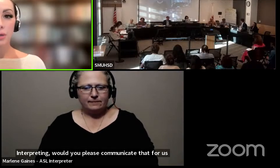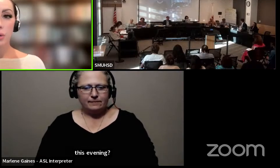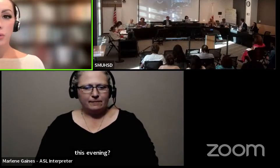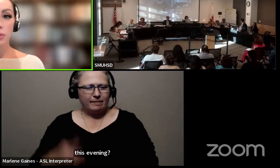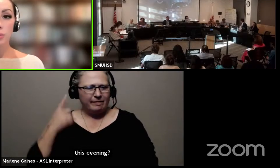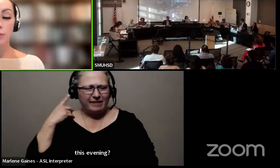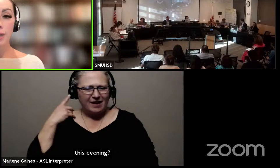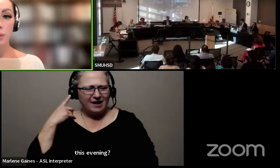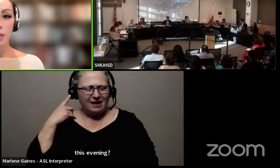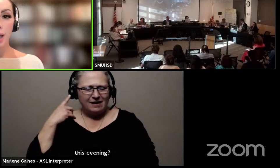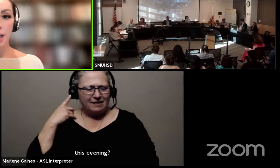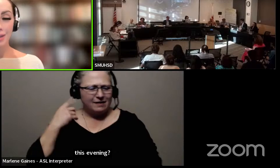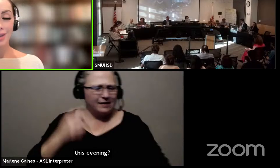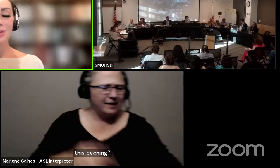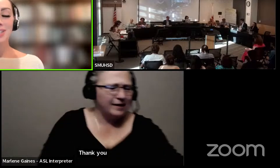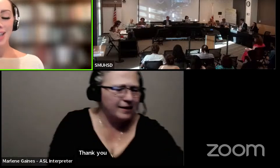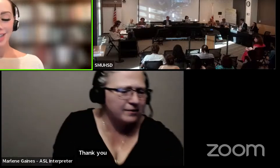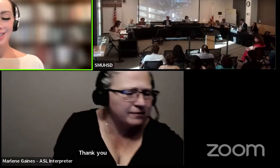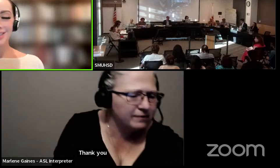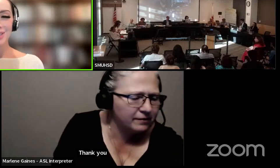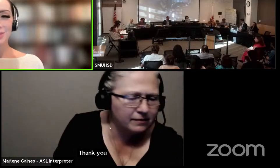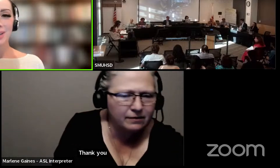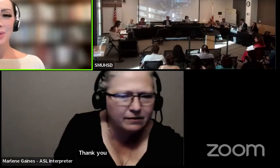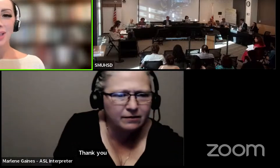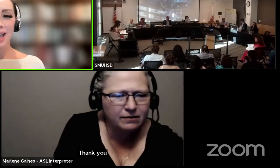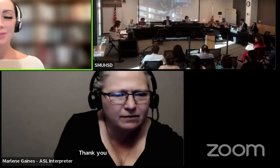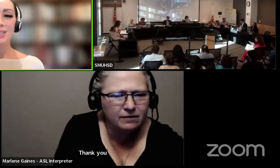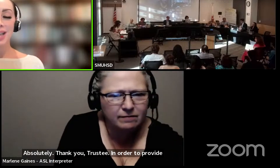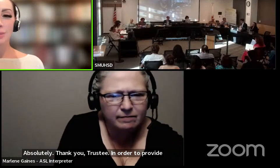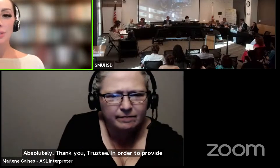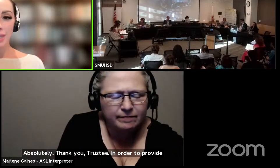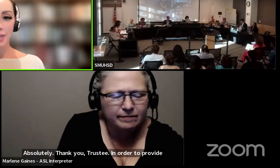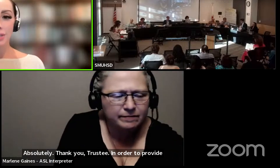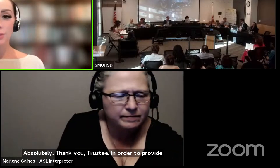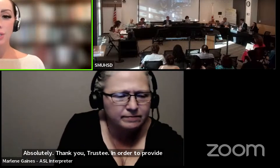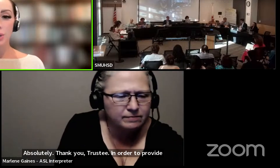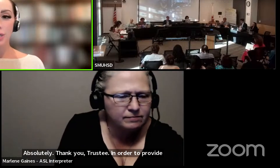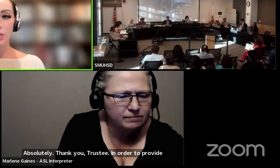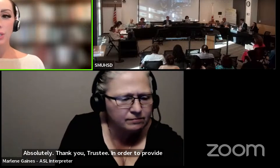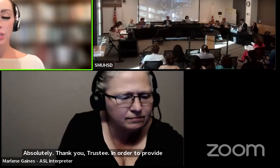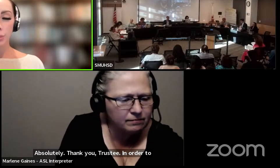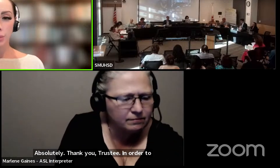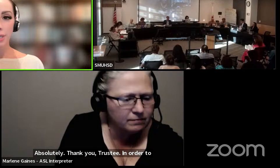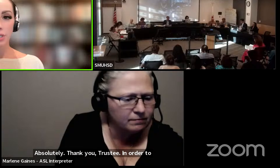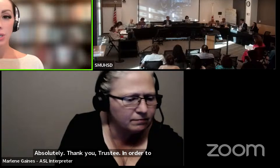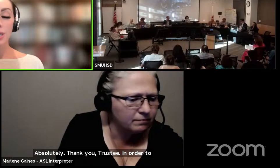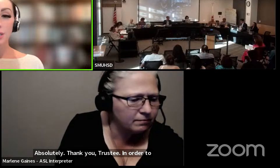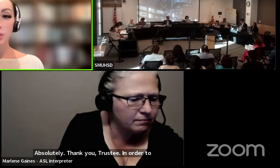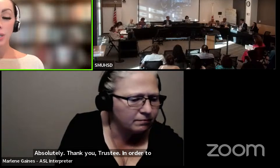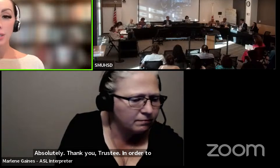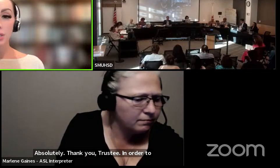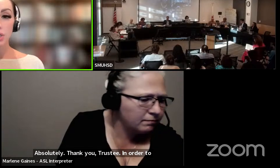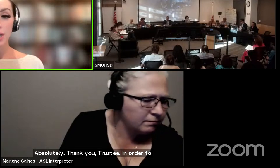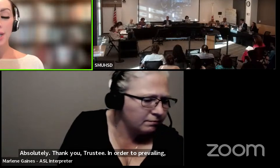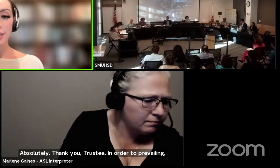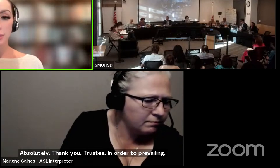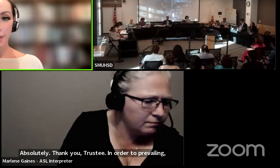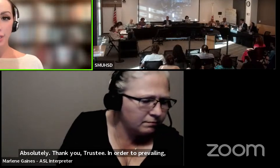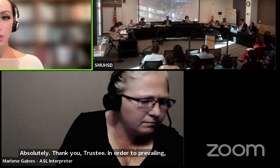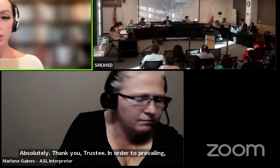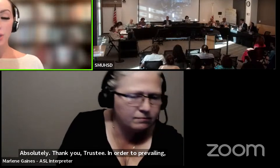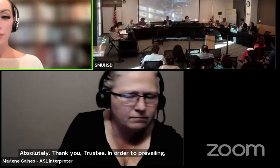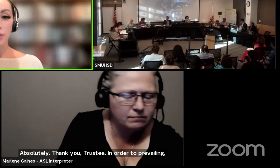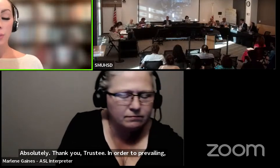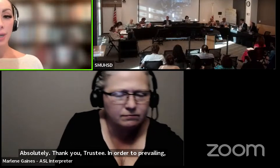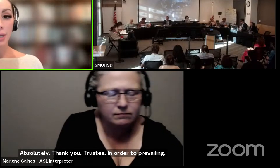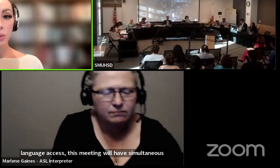Trustee. In order to provide language access, this meeting will have simultaneous bidirectional interpretation into English and